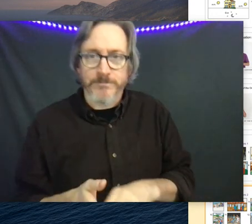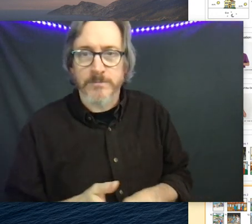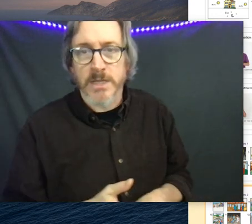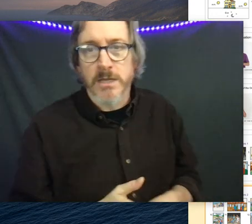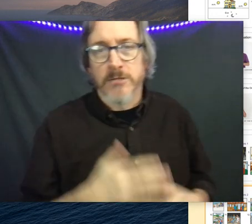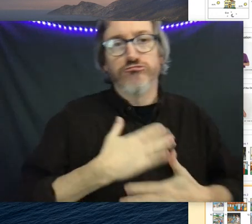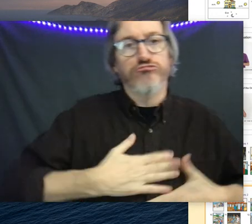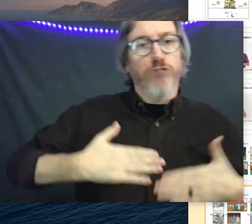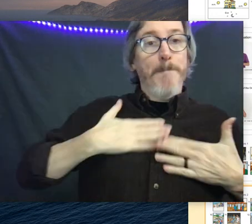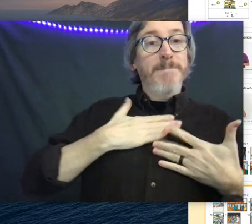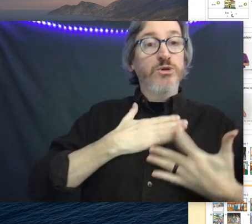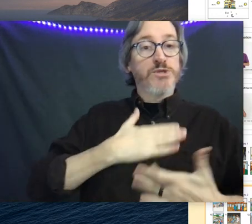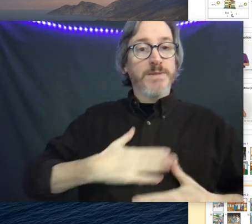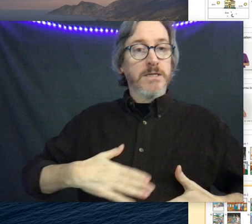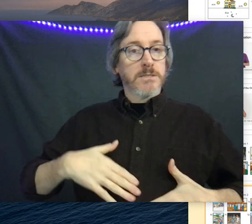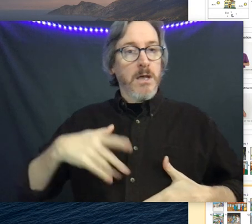coaster.